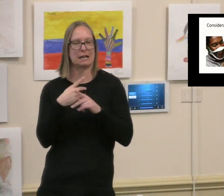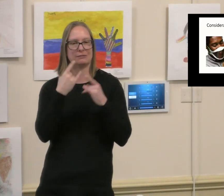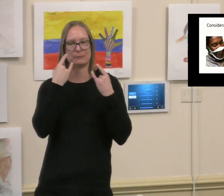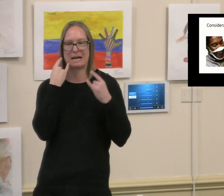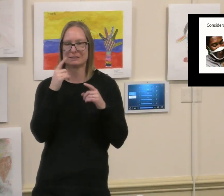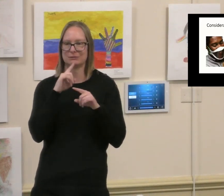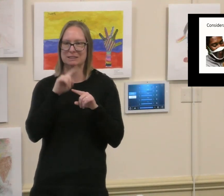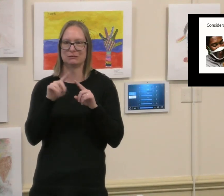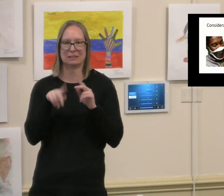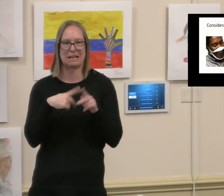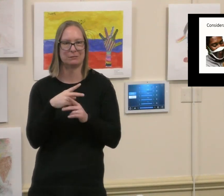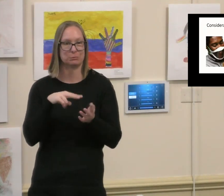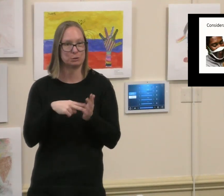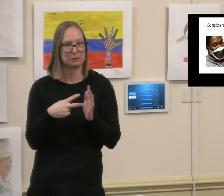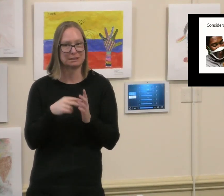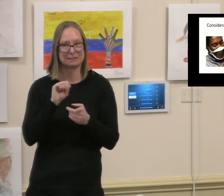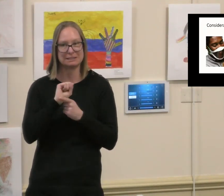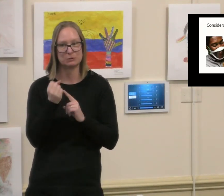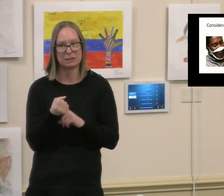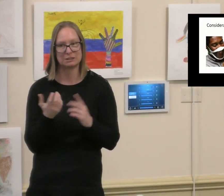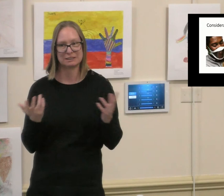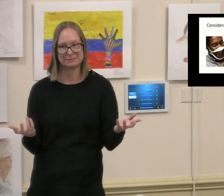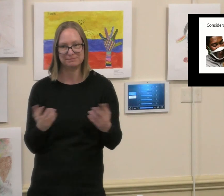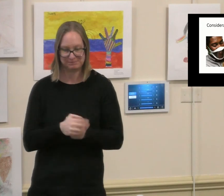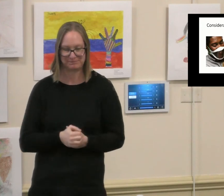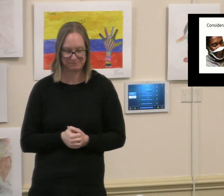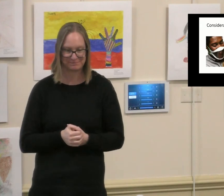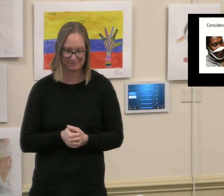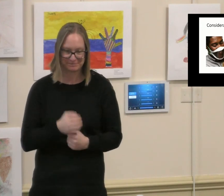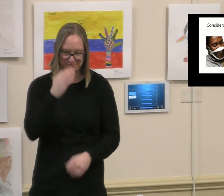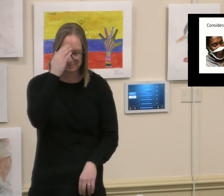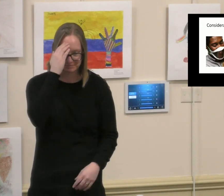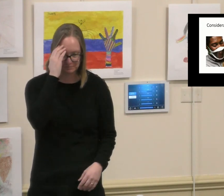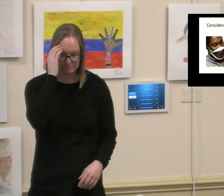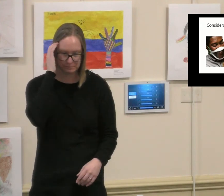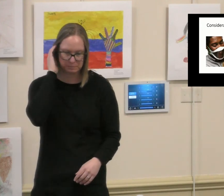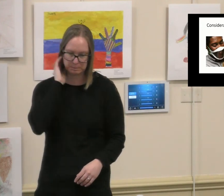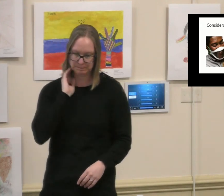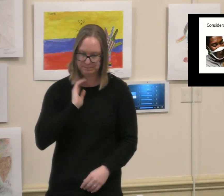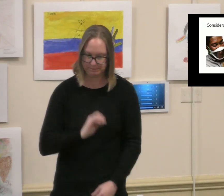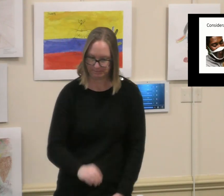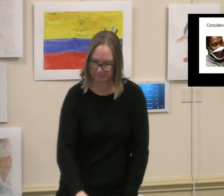to watch, and there's so many different kinds of masks for different purposes and different situations.